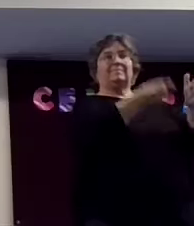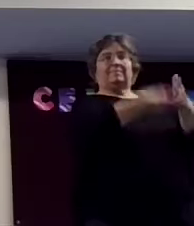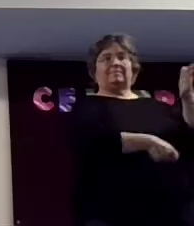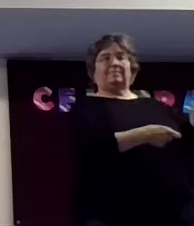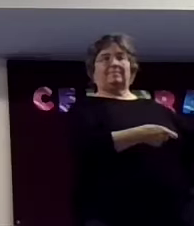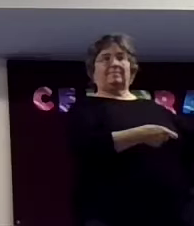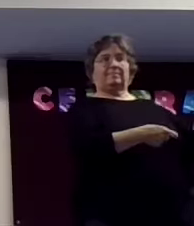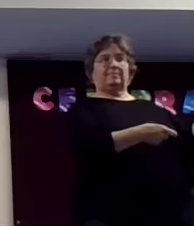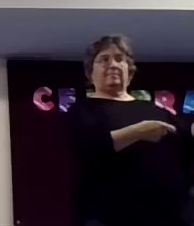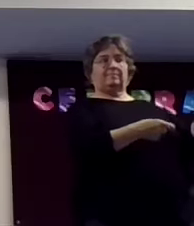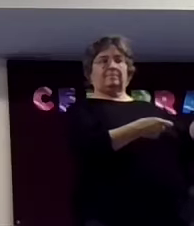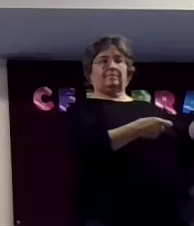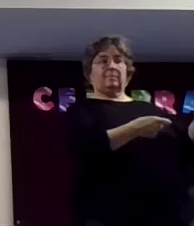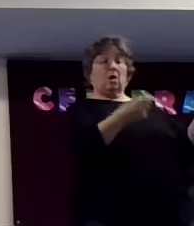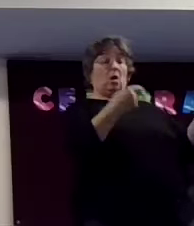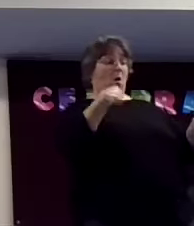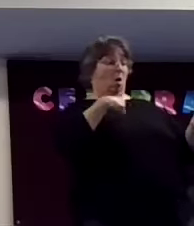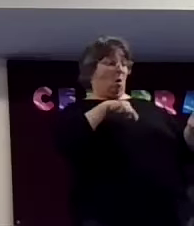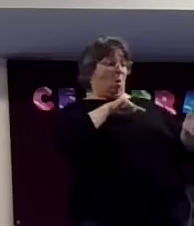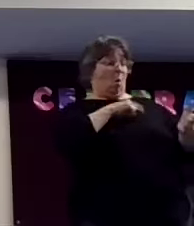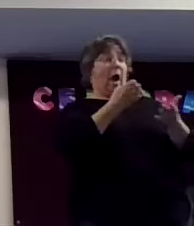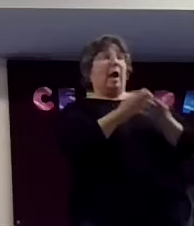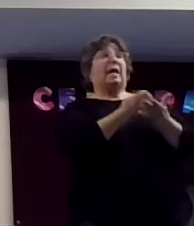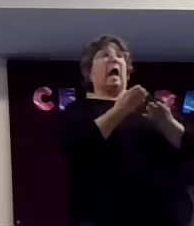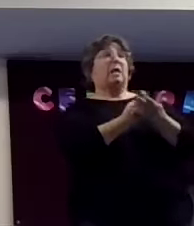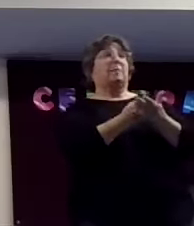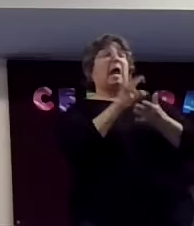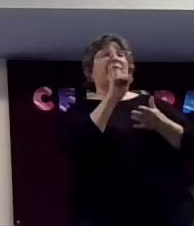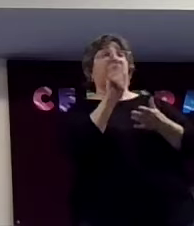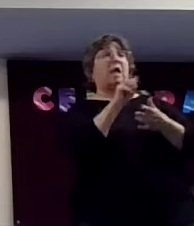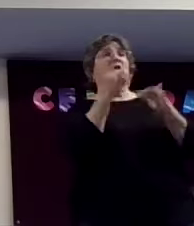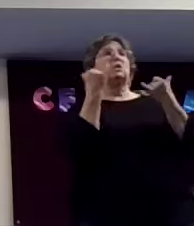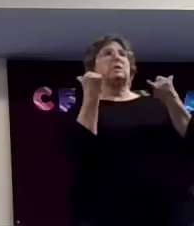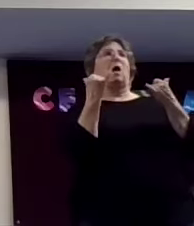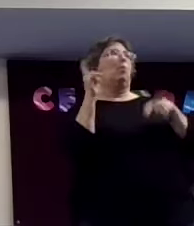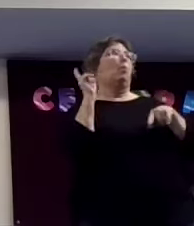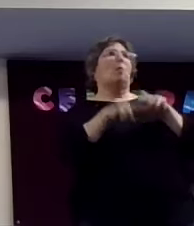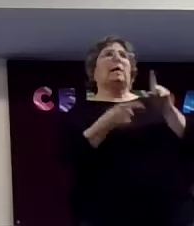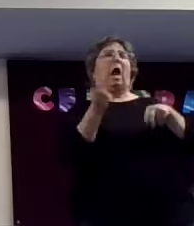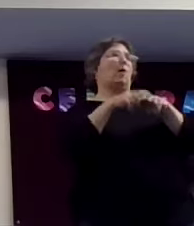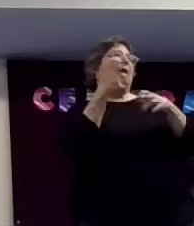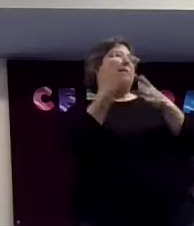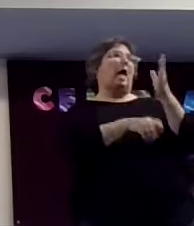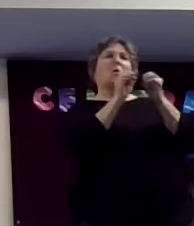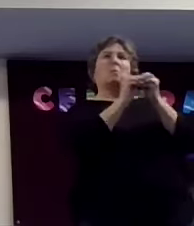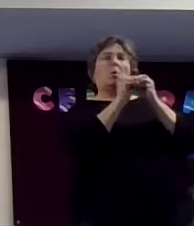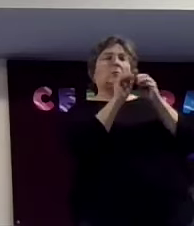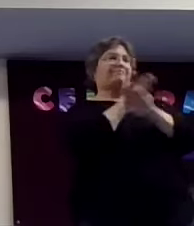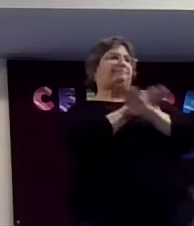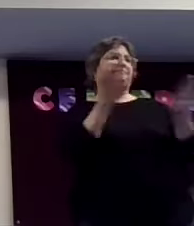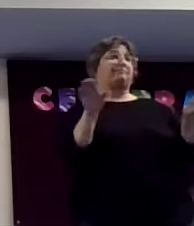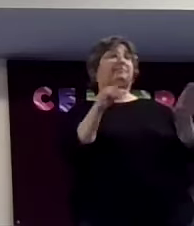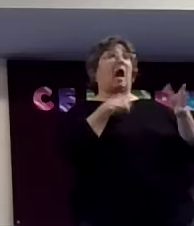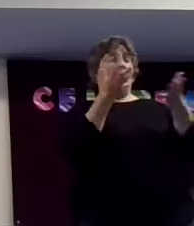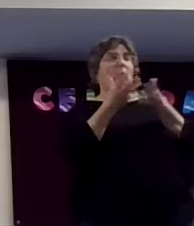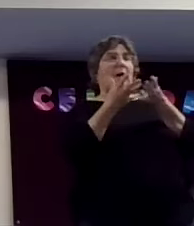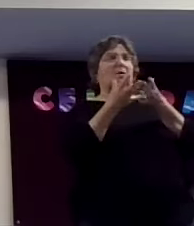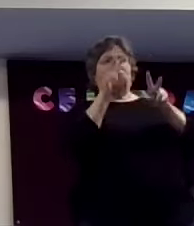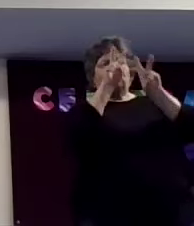taxes, and just given where we are with the economy and inflation right now, we can't do that. That's why I want